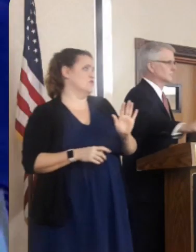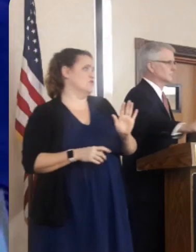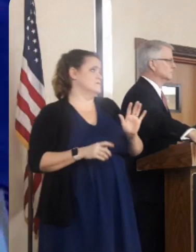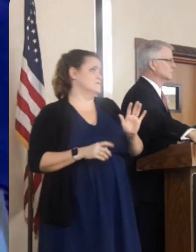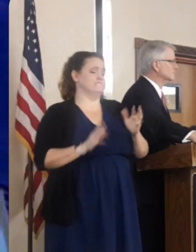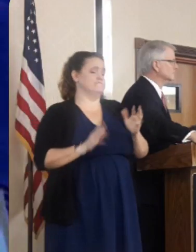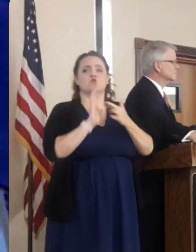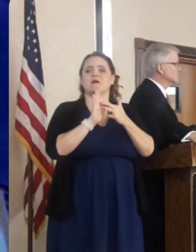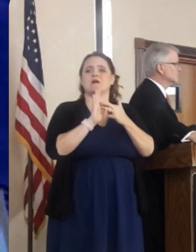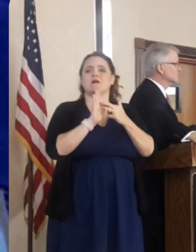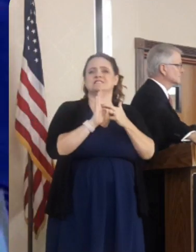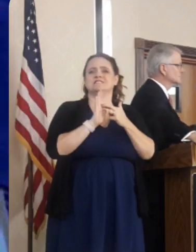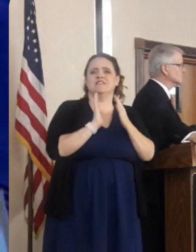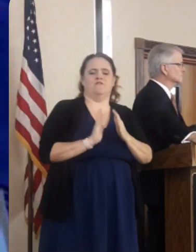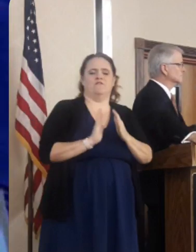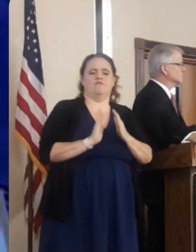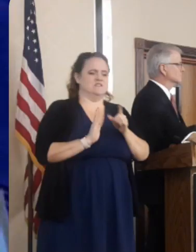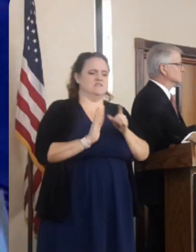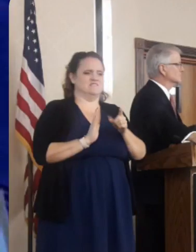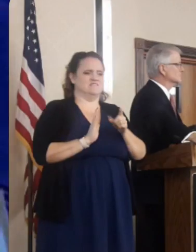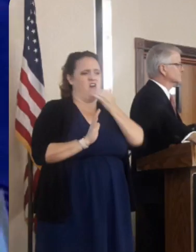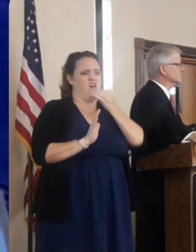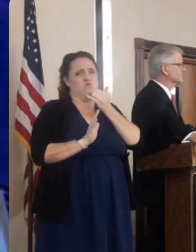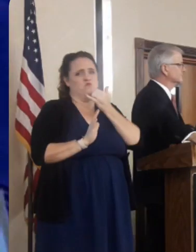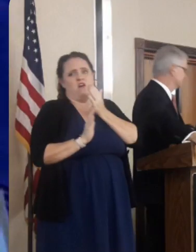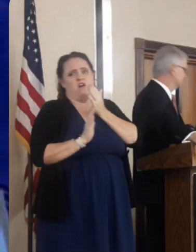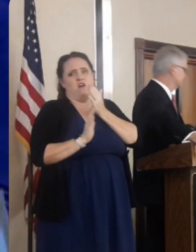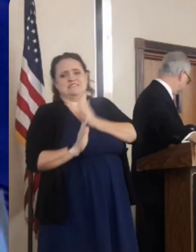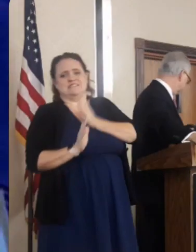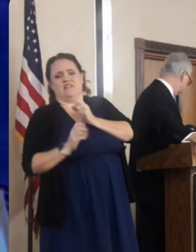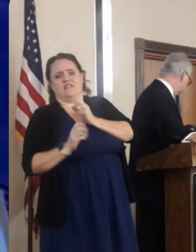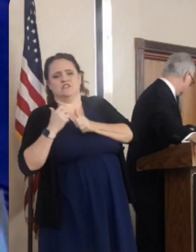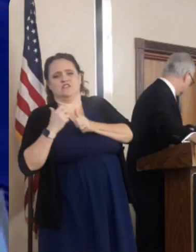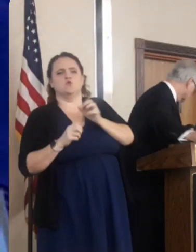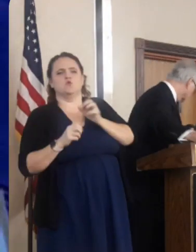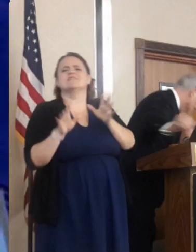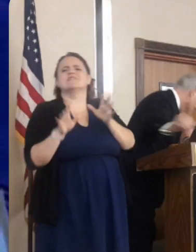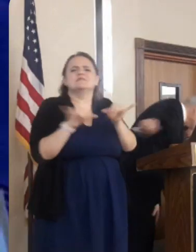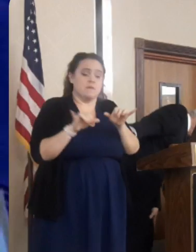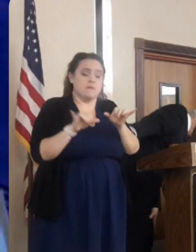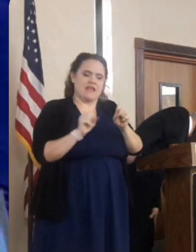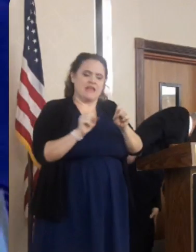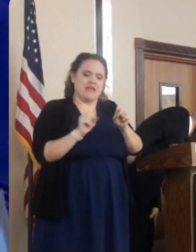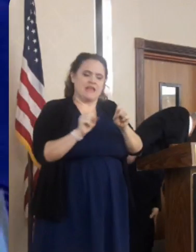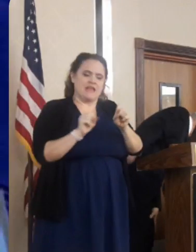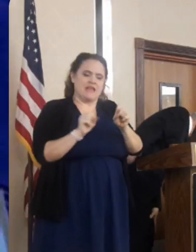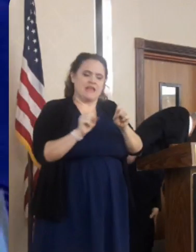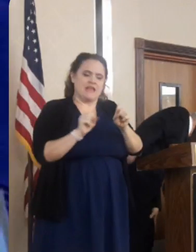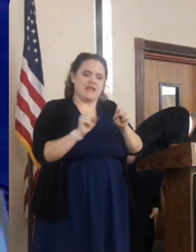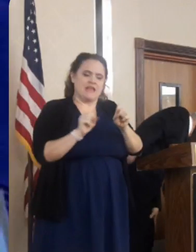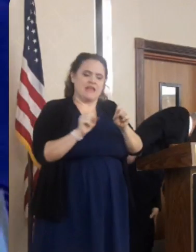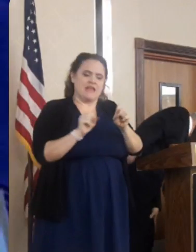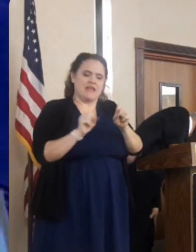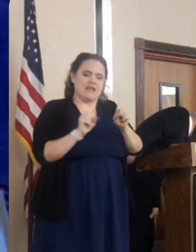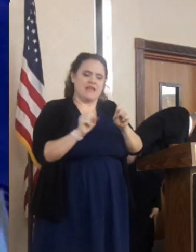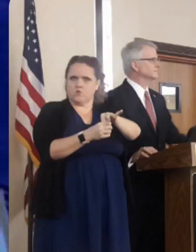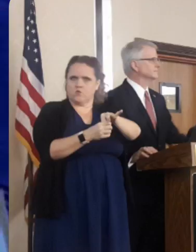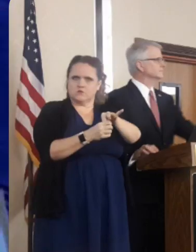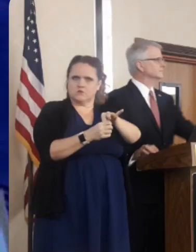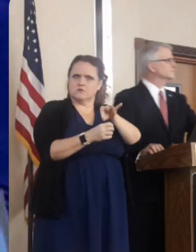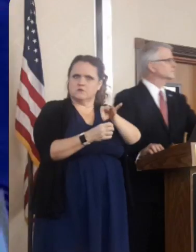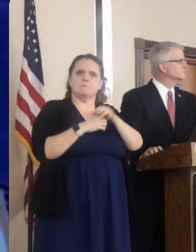the wrong side of the issue, or even on the same side of the issue, they should just recuse themselves from any votes that related to